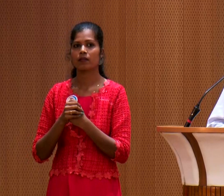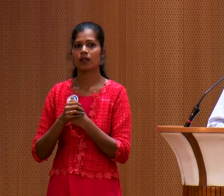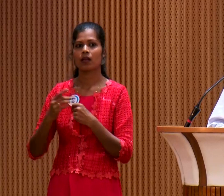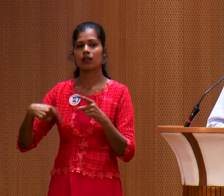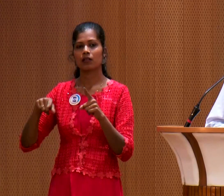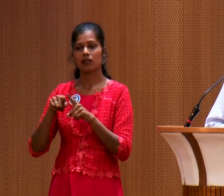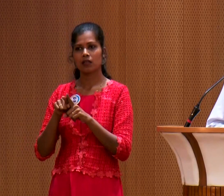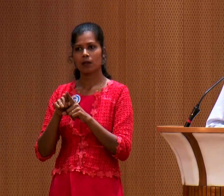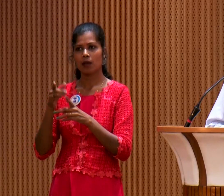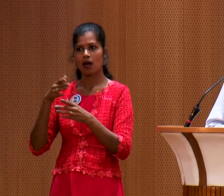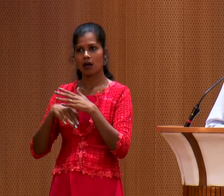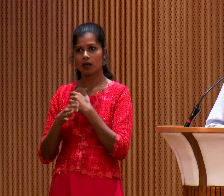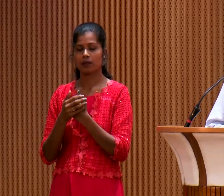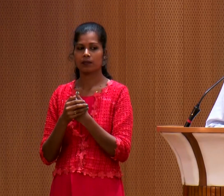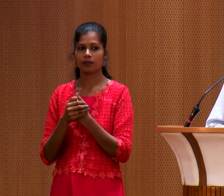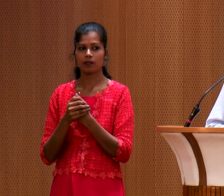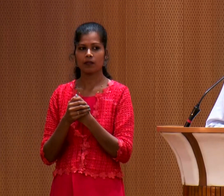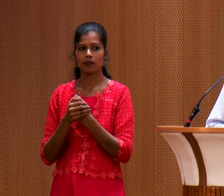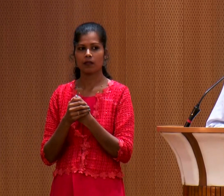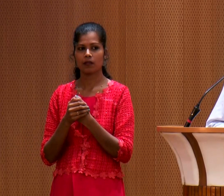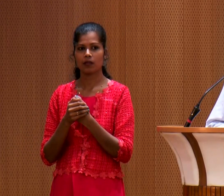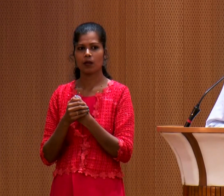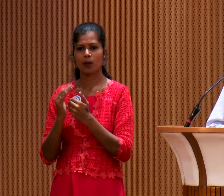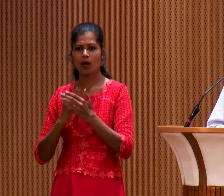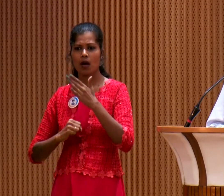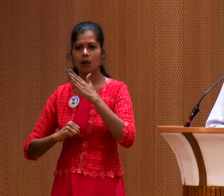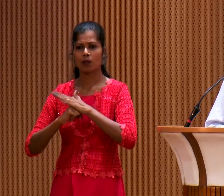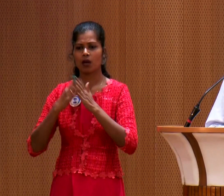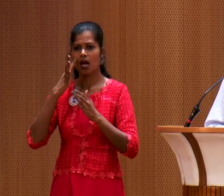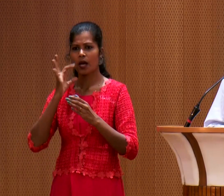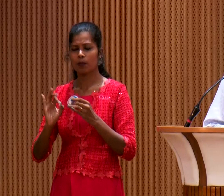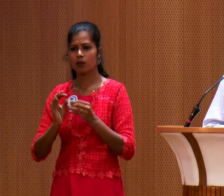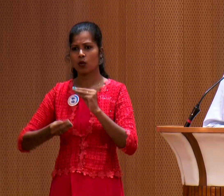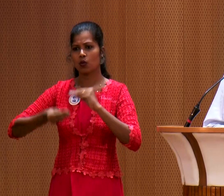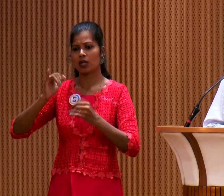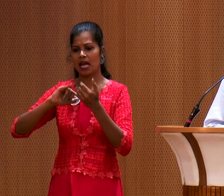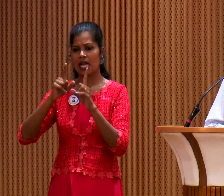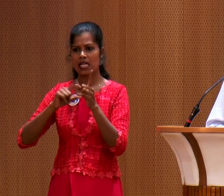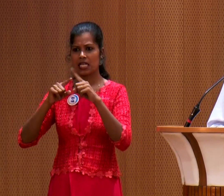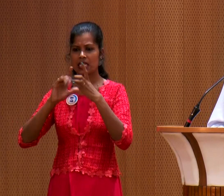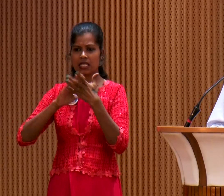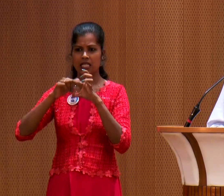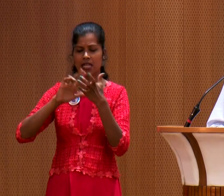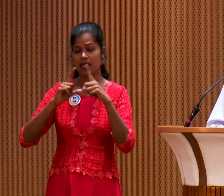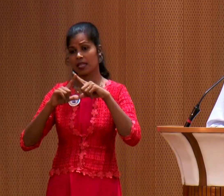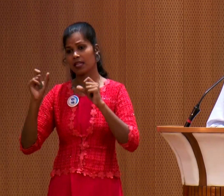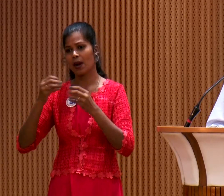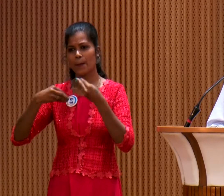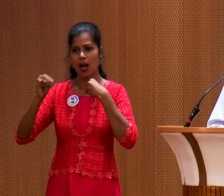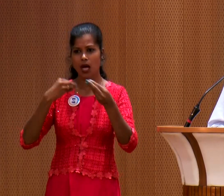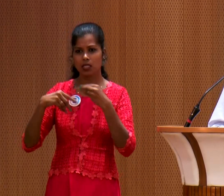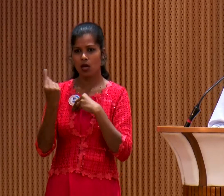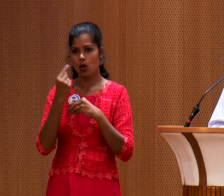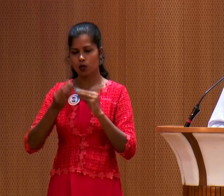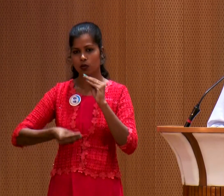Since we are entering an area that is dominated by synthetics and is subject to